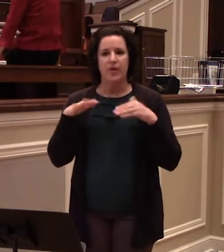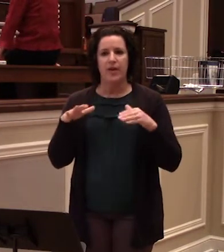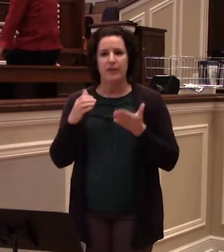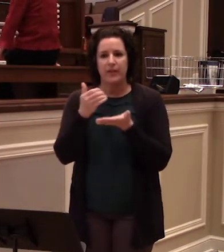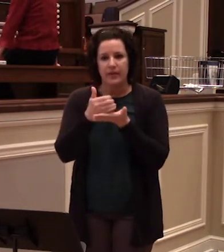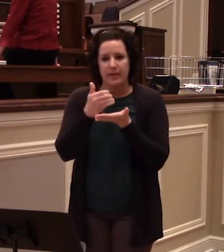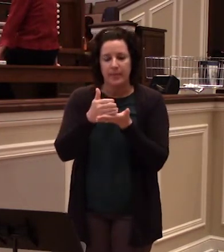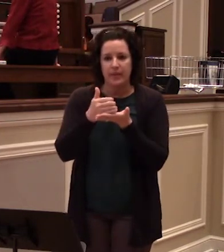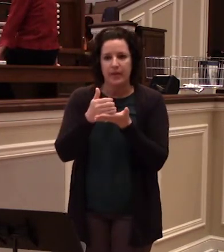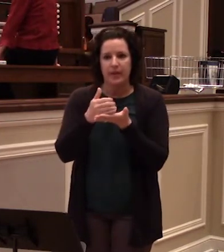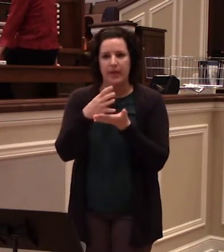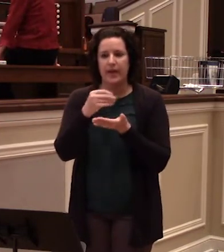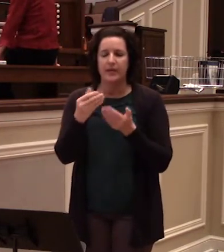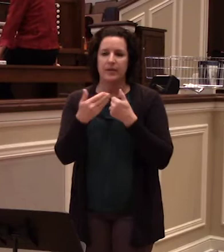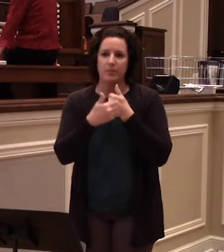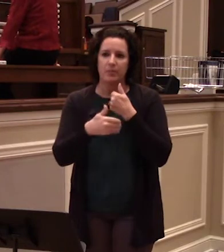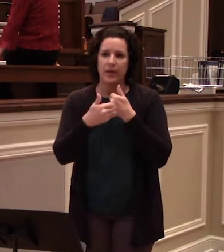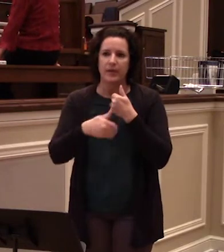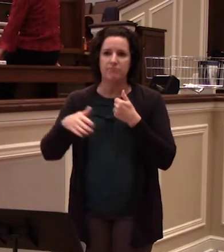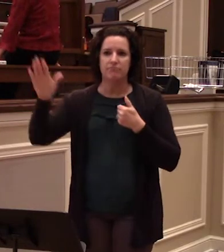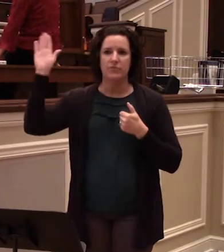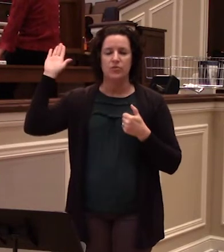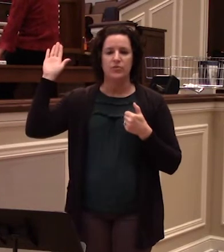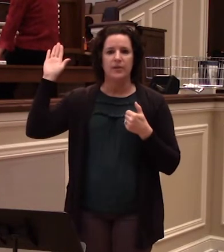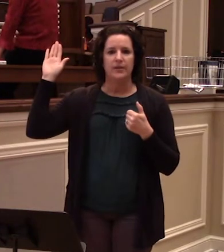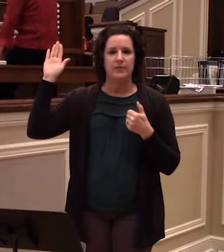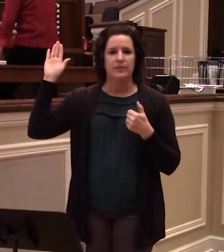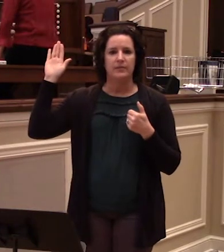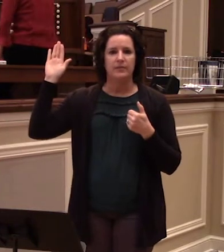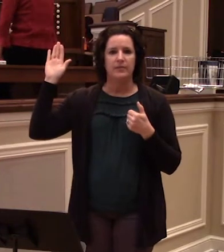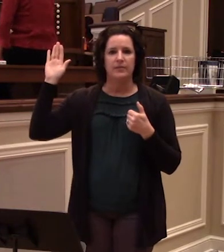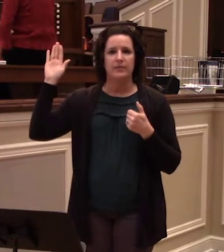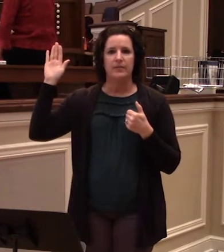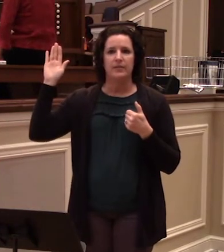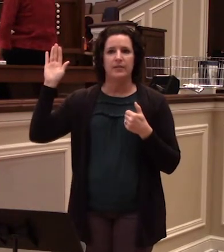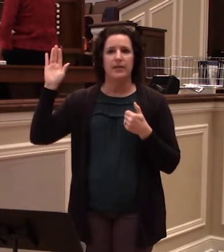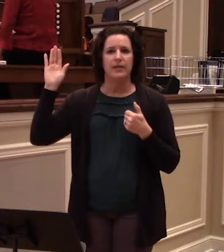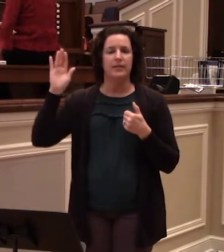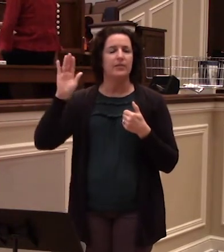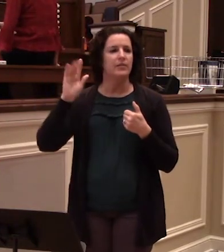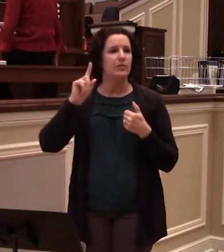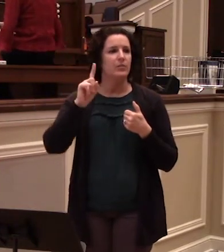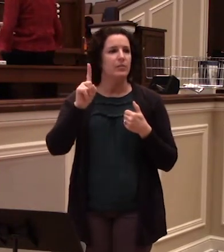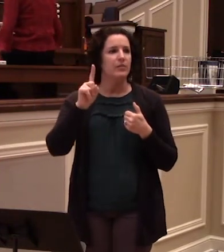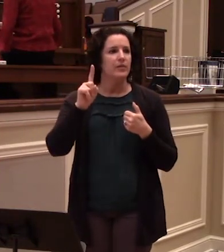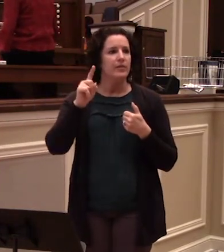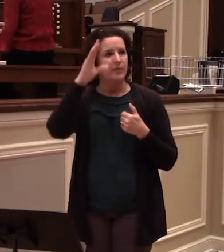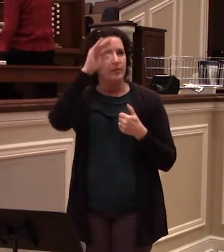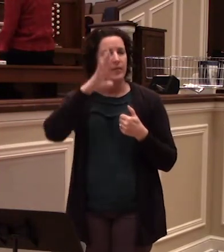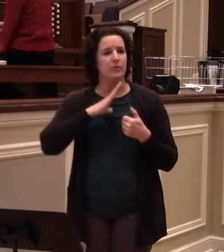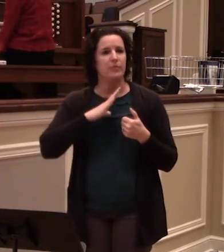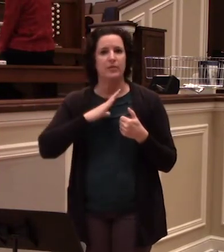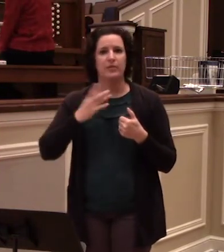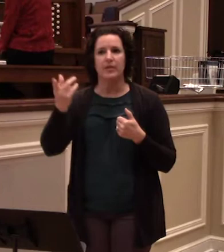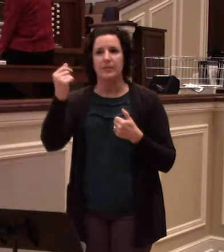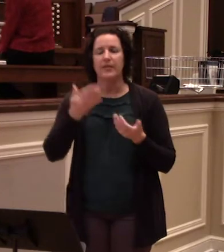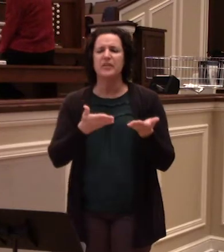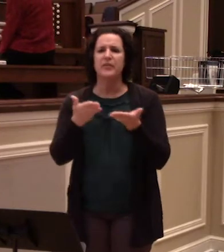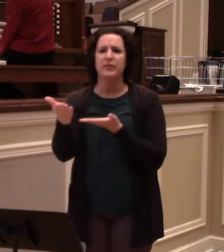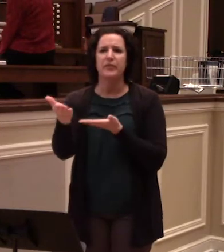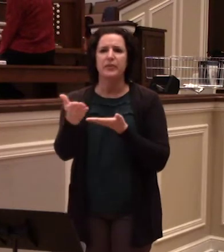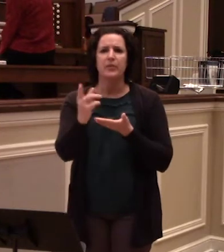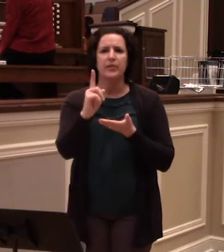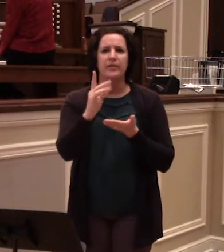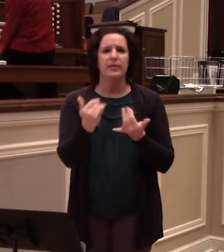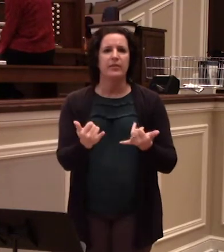cup and a piece of bread, if you'll just lift your hand, one of our servant deacons will help you. Just lift your hand. Look around. I don't